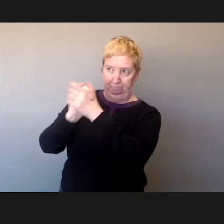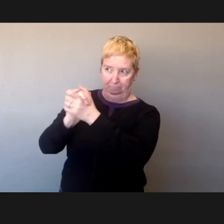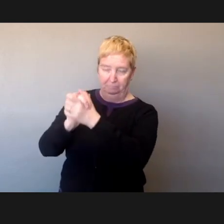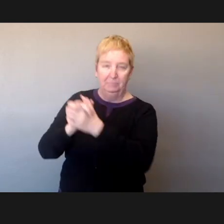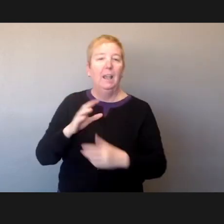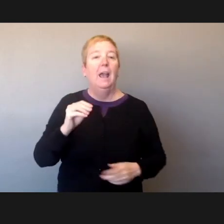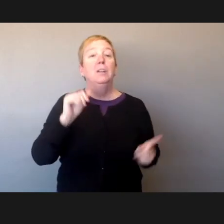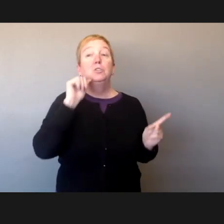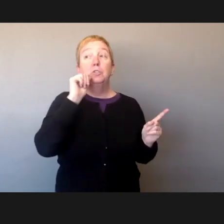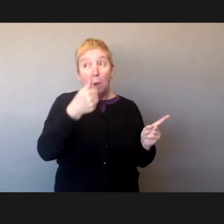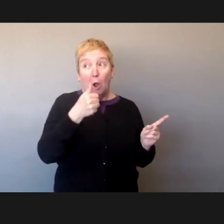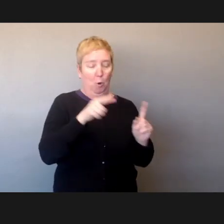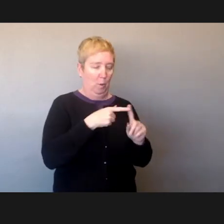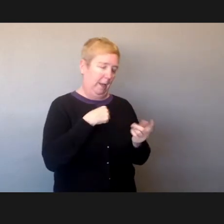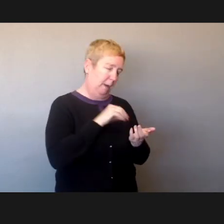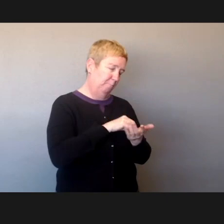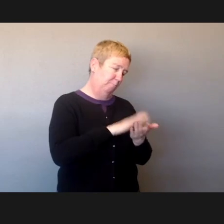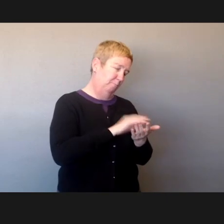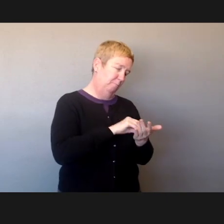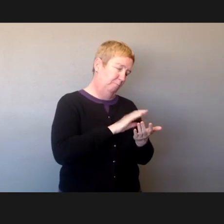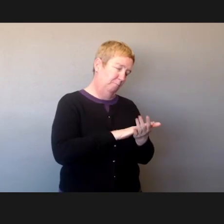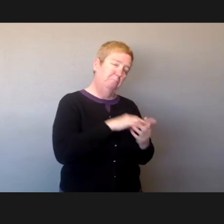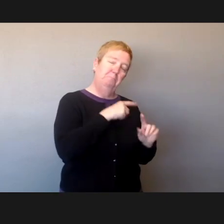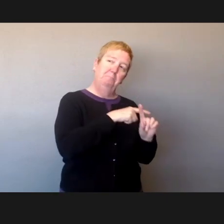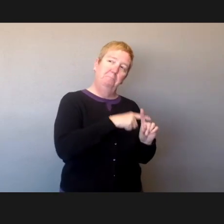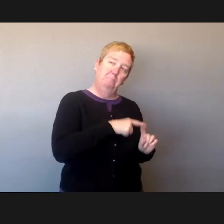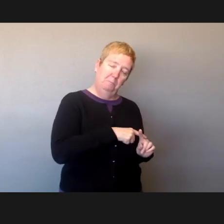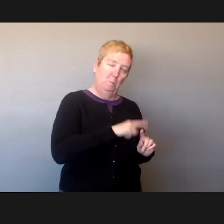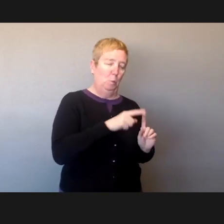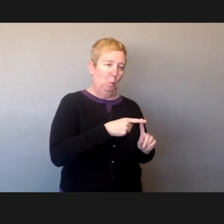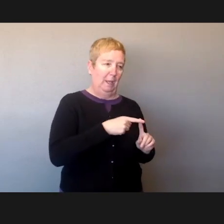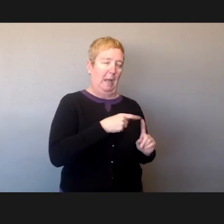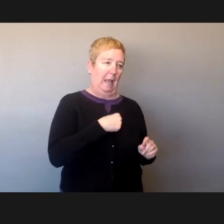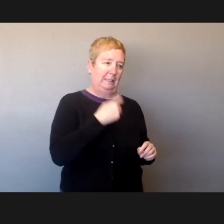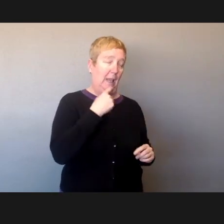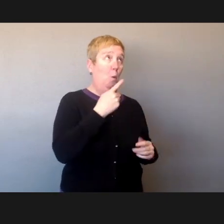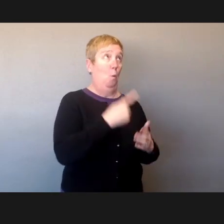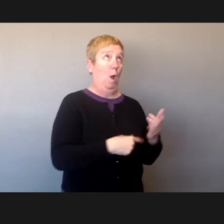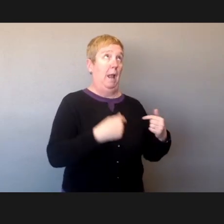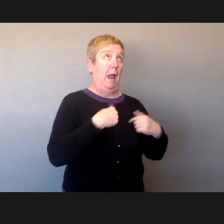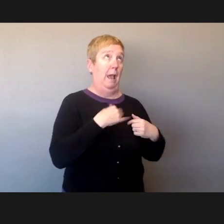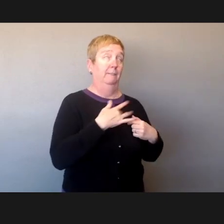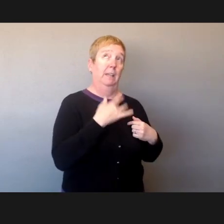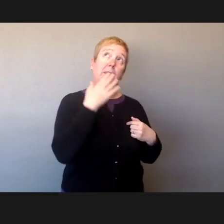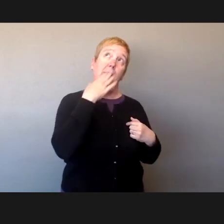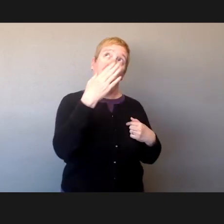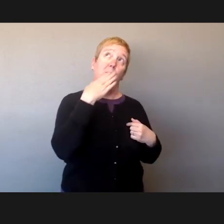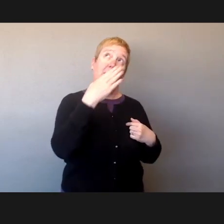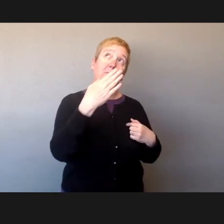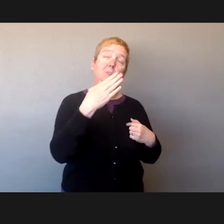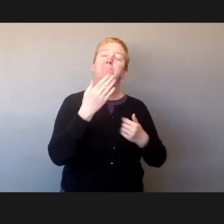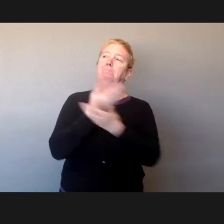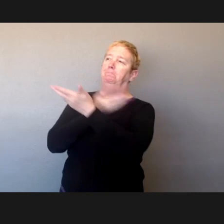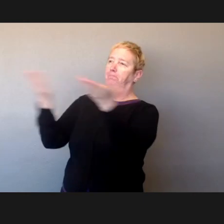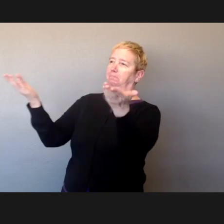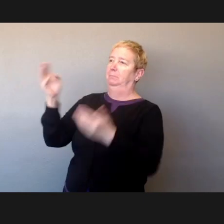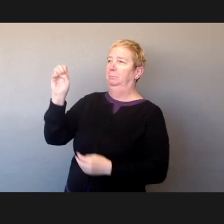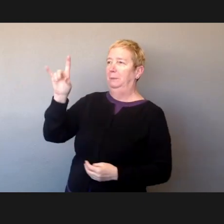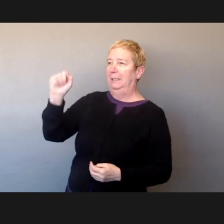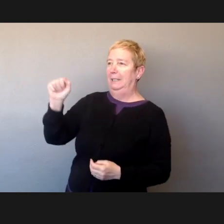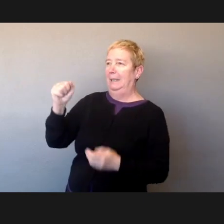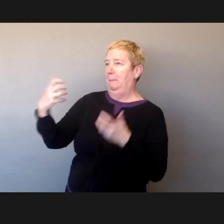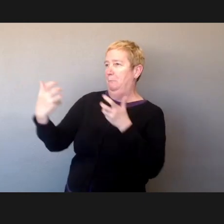journal, and when I answer that question, what am I thankful for? I'm going to say all of our media partners who've worked so hard with